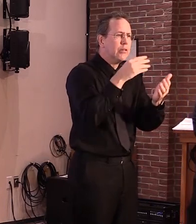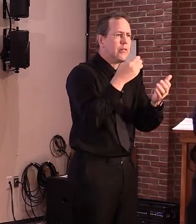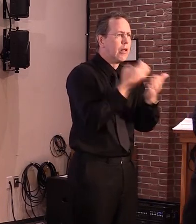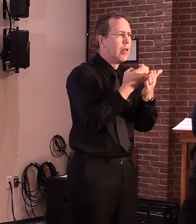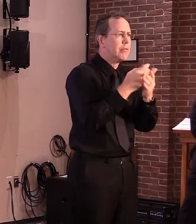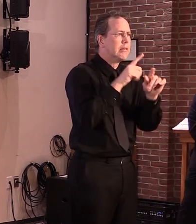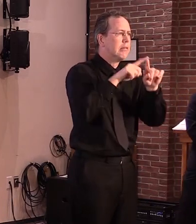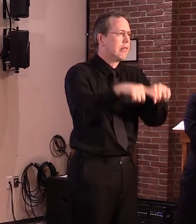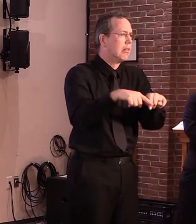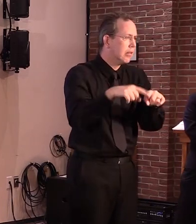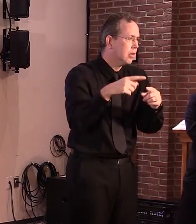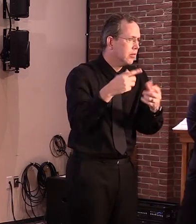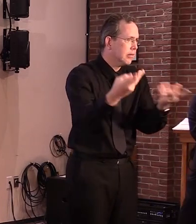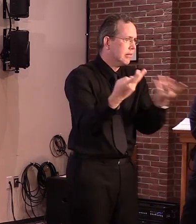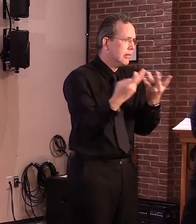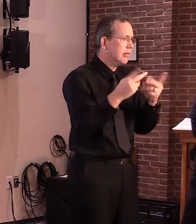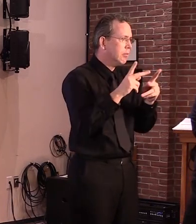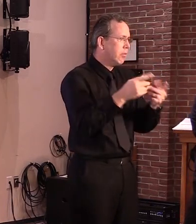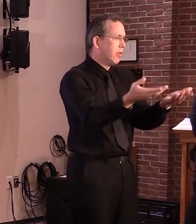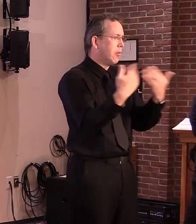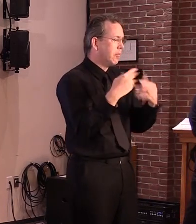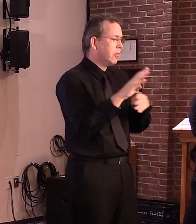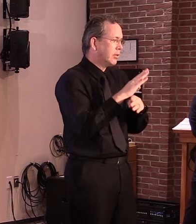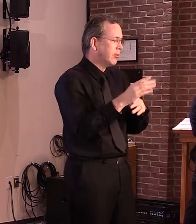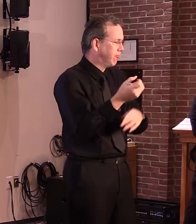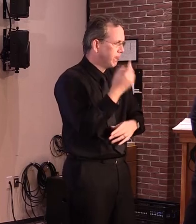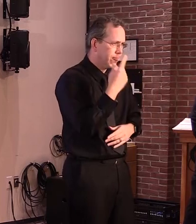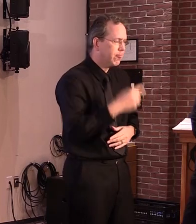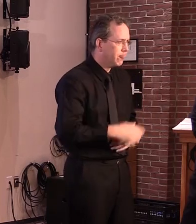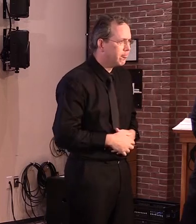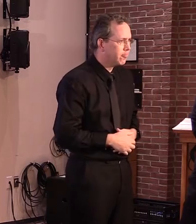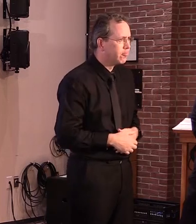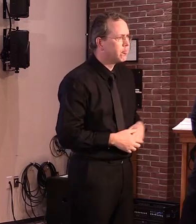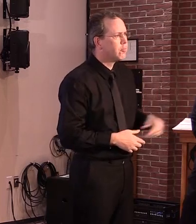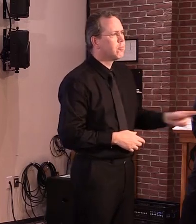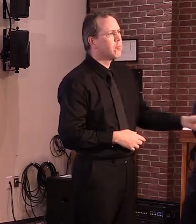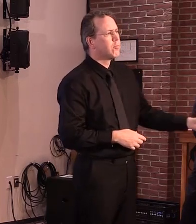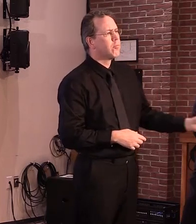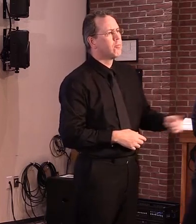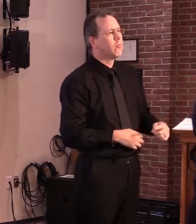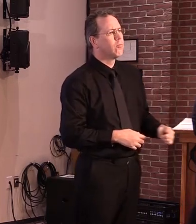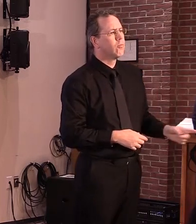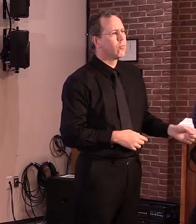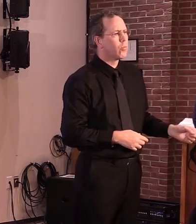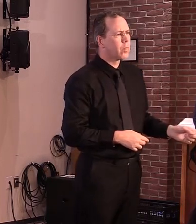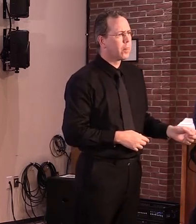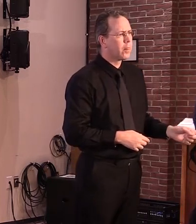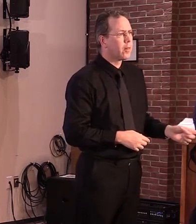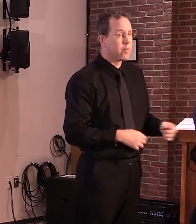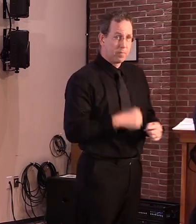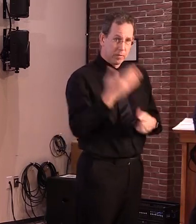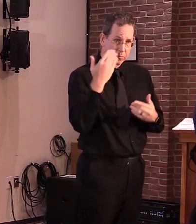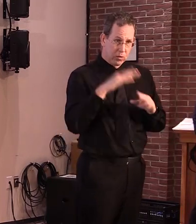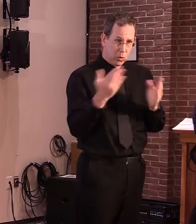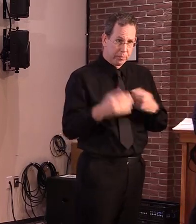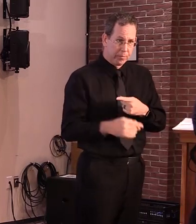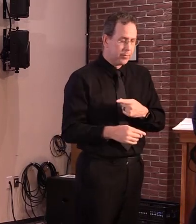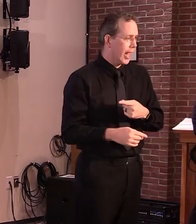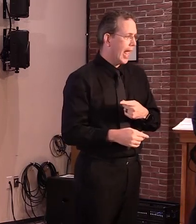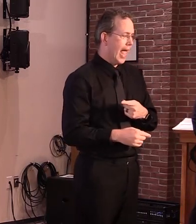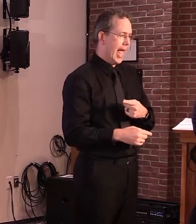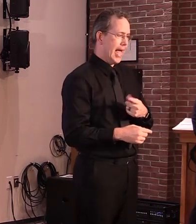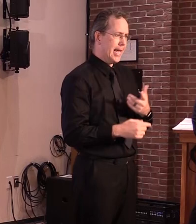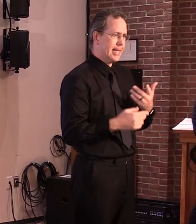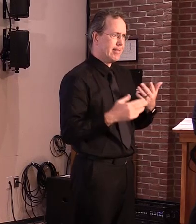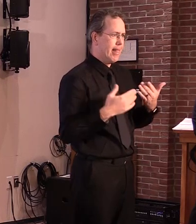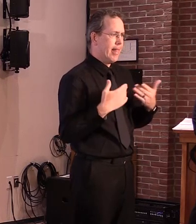in terms of our friends from Quebec. Are you anticipating the reopening? You know, I don't have a lot to do with the border up